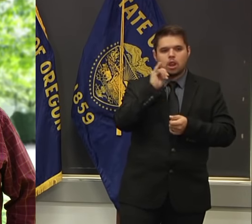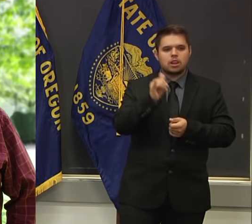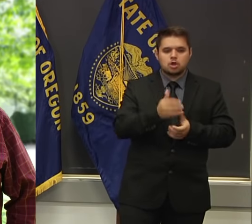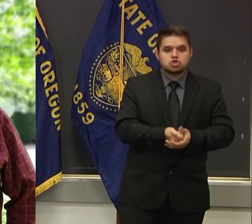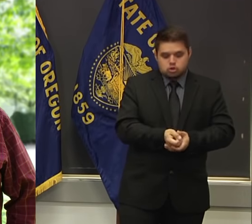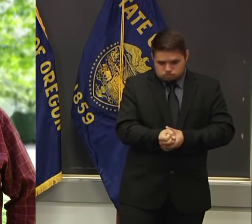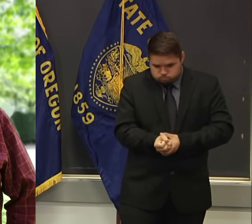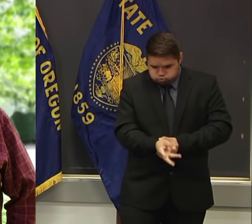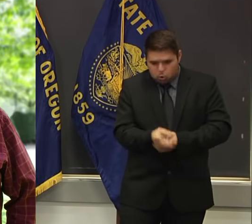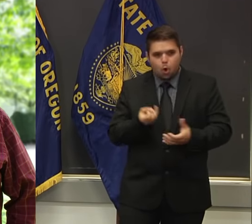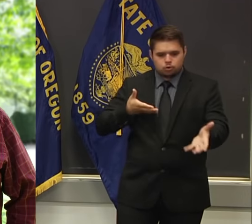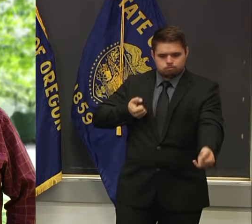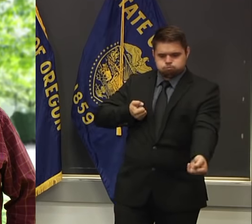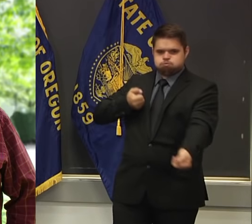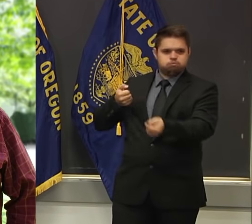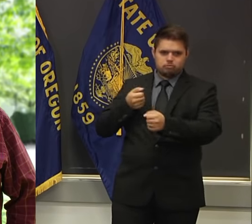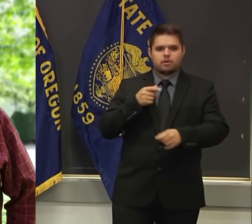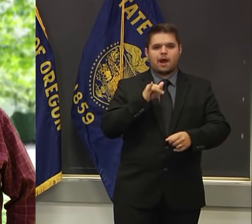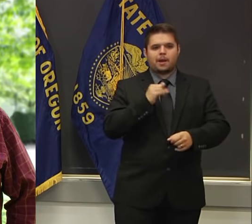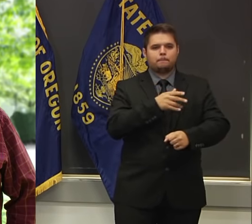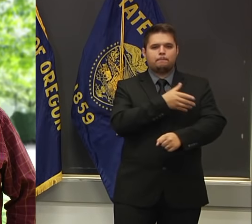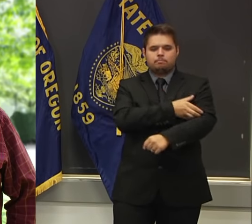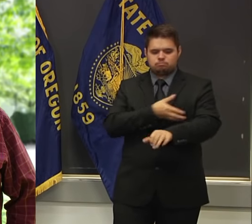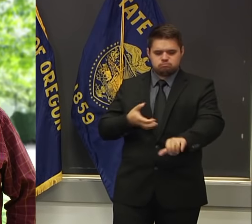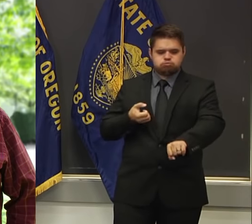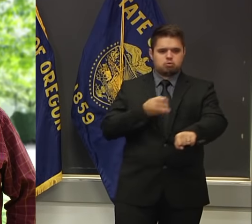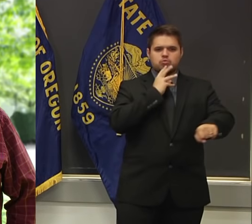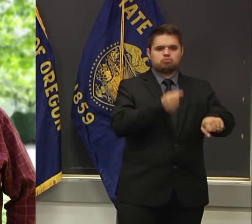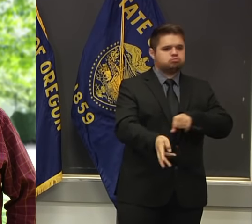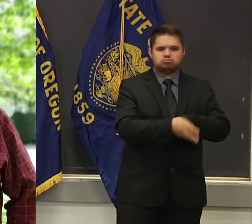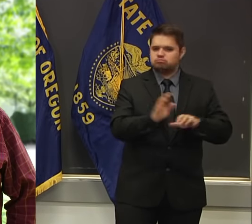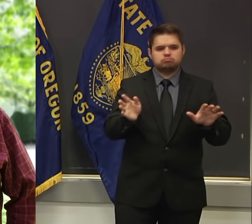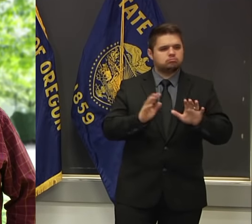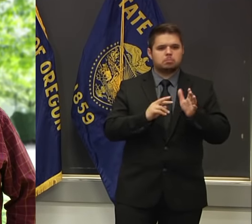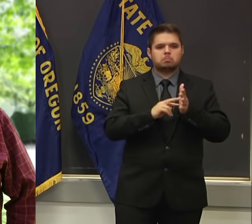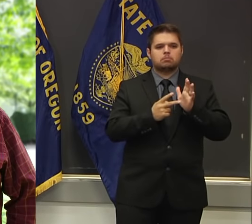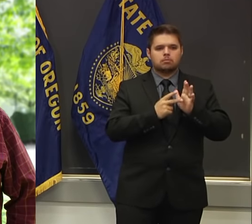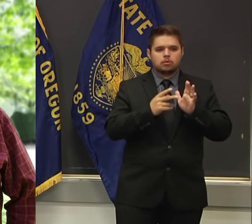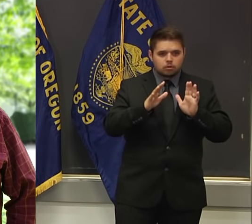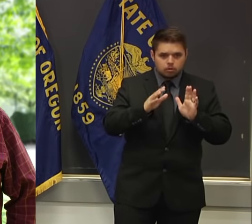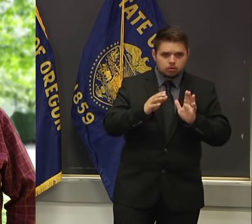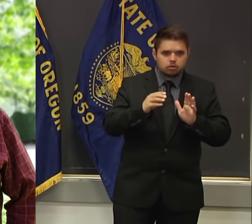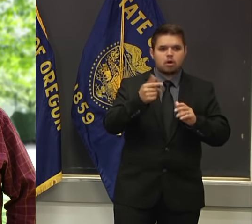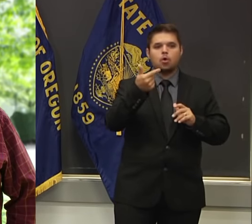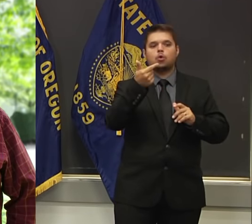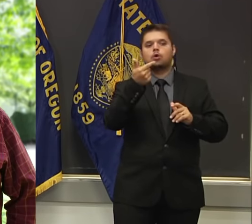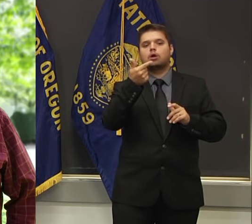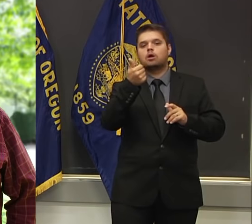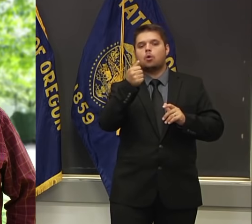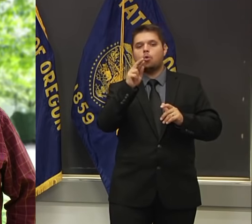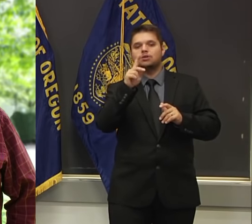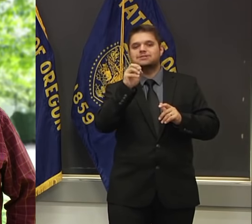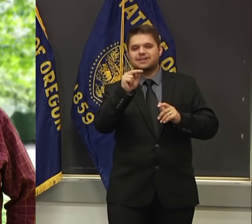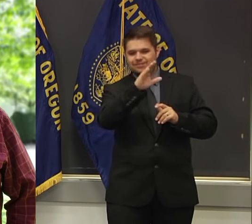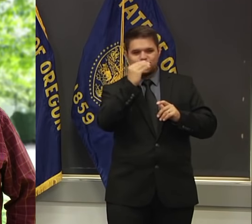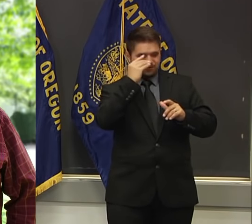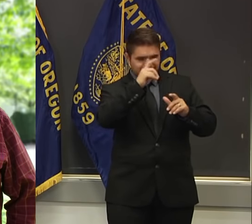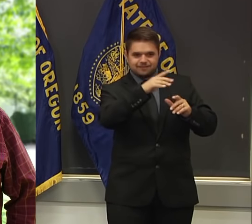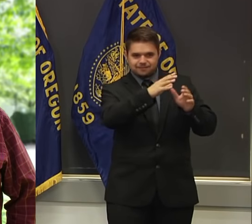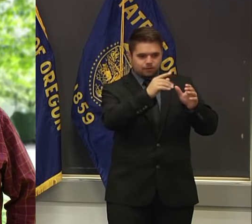down. So just something like a garden hose and not using a sprayer. And then if you can, use a